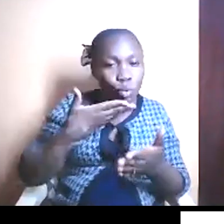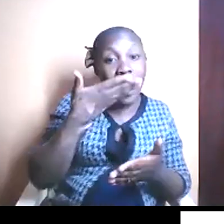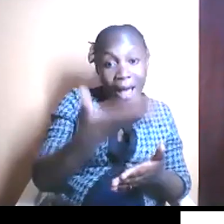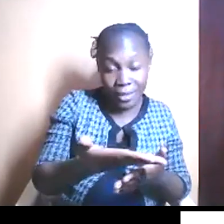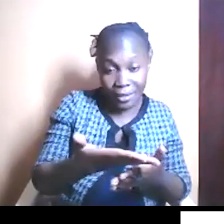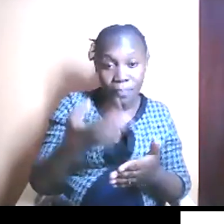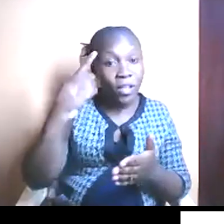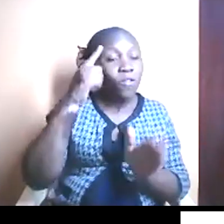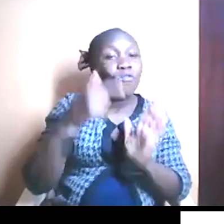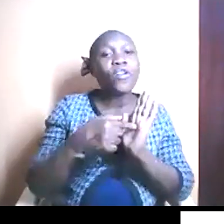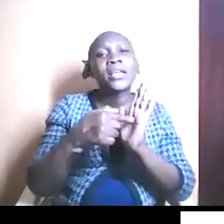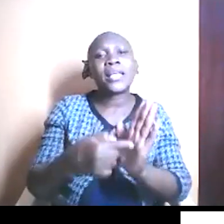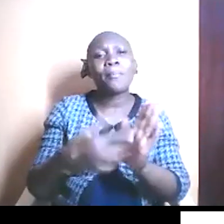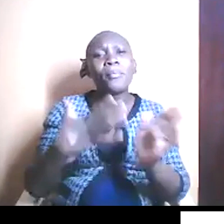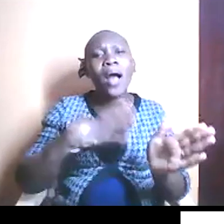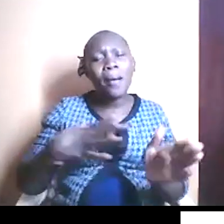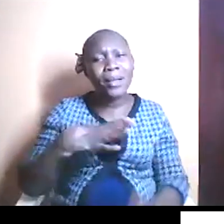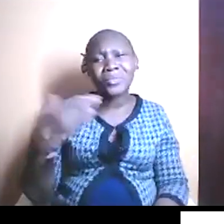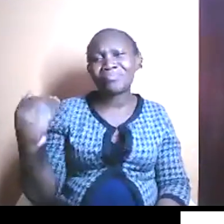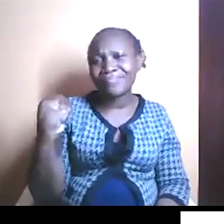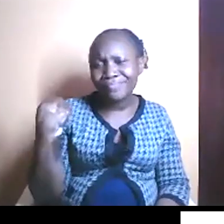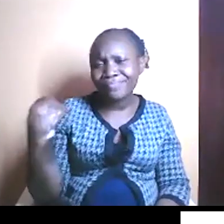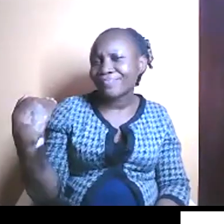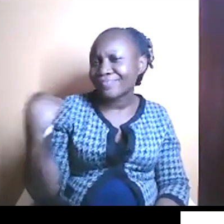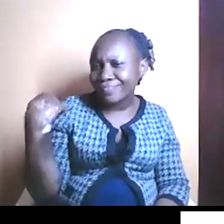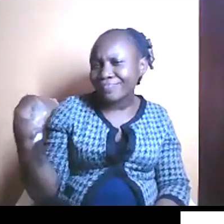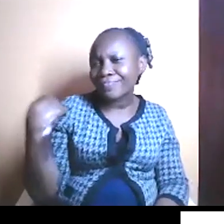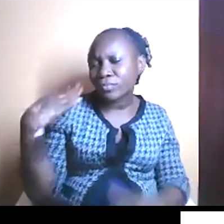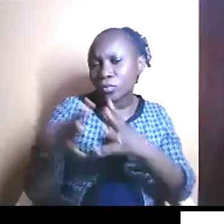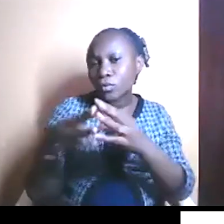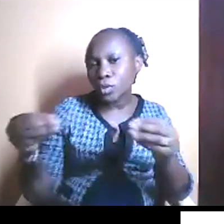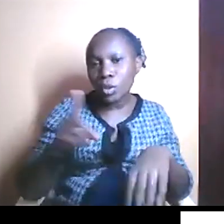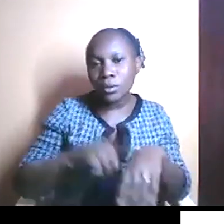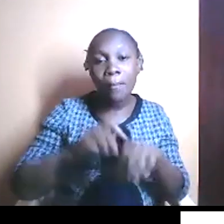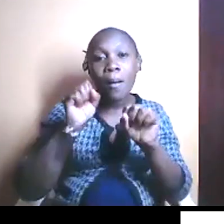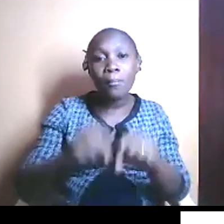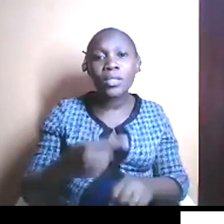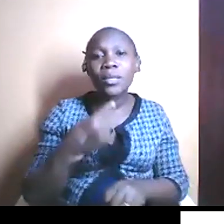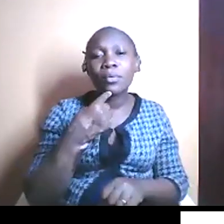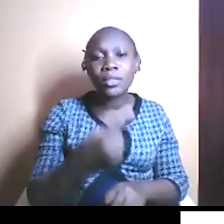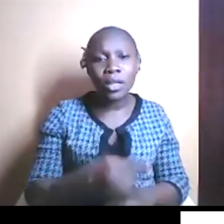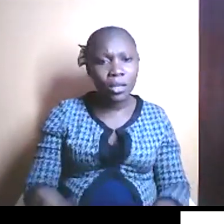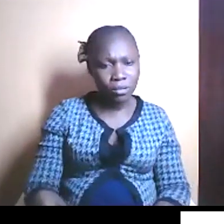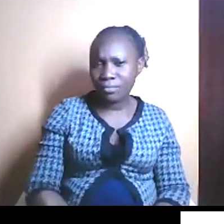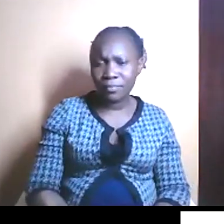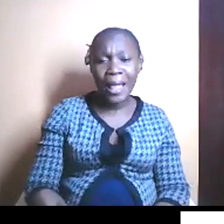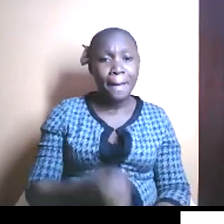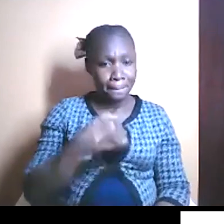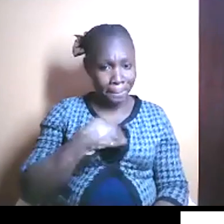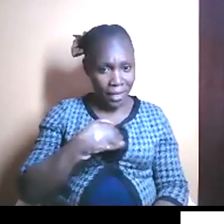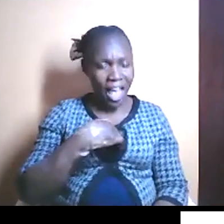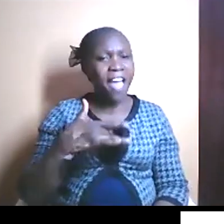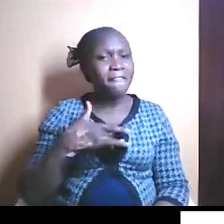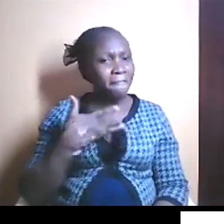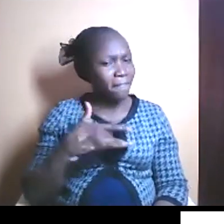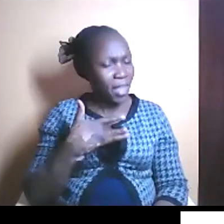if somebody keeps disturbing you and they're hovering over you, you could tell them something starting with, I feel that